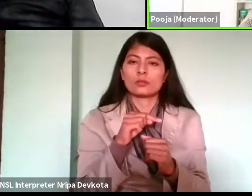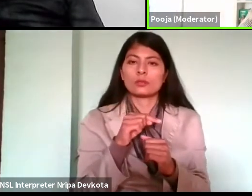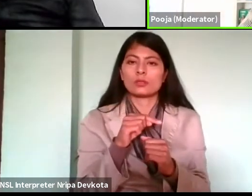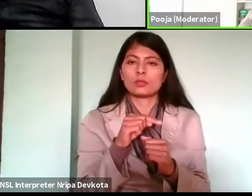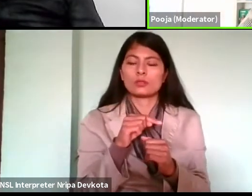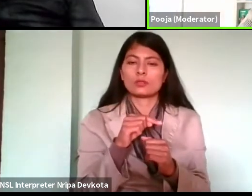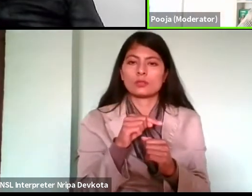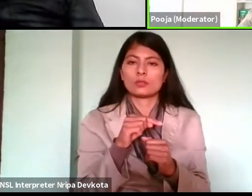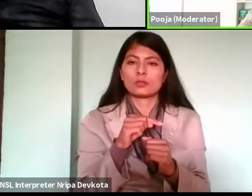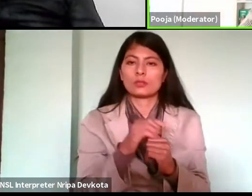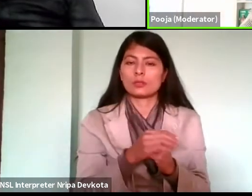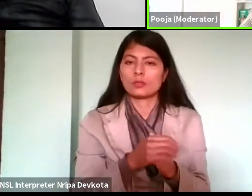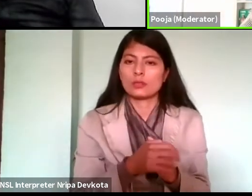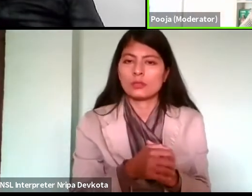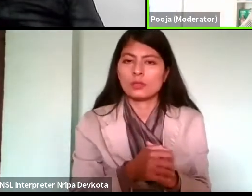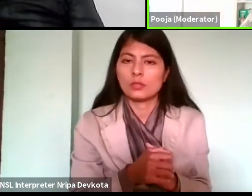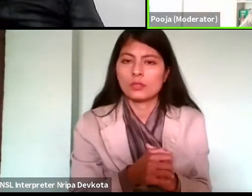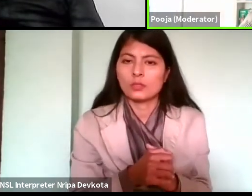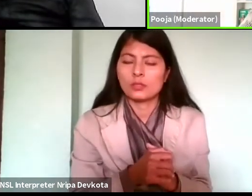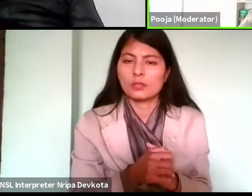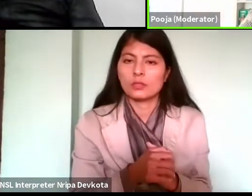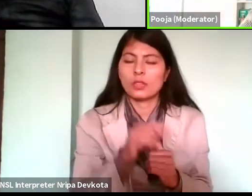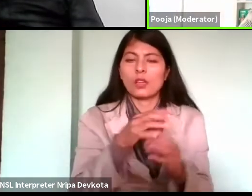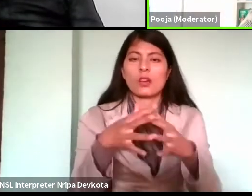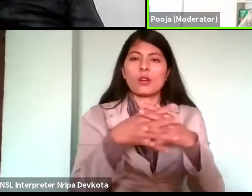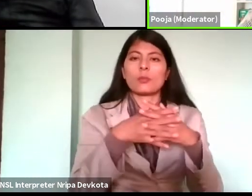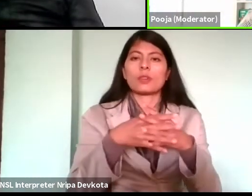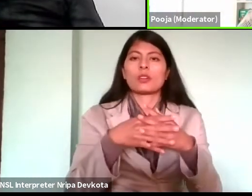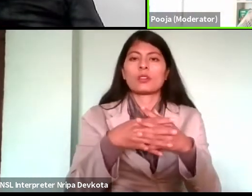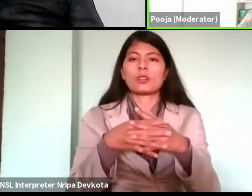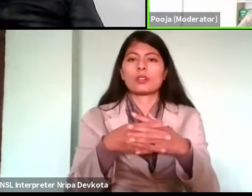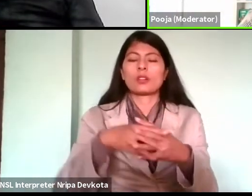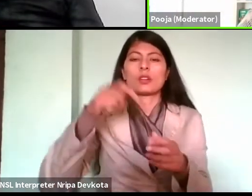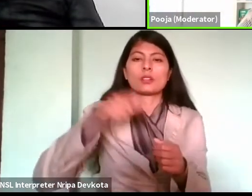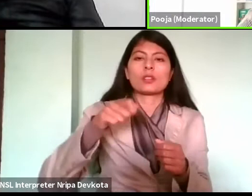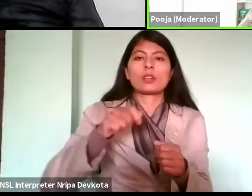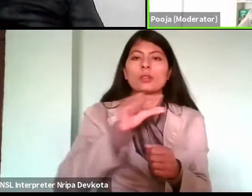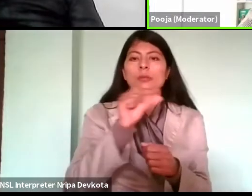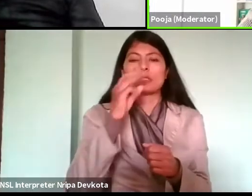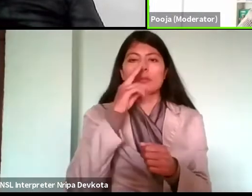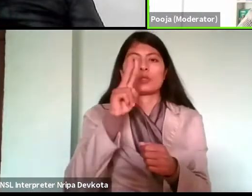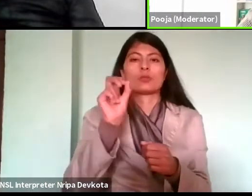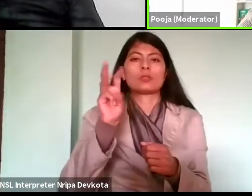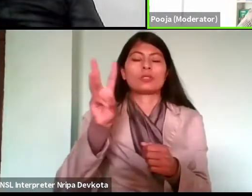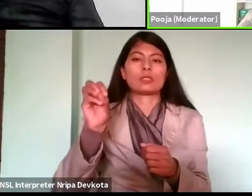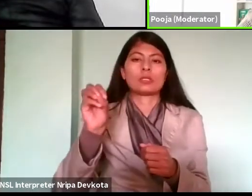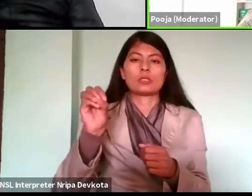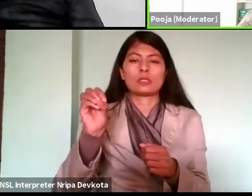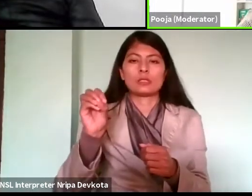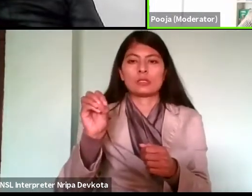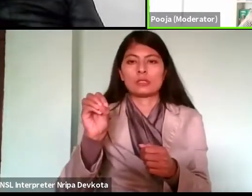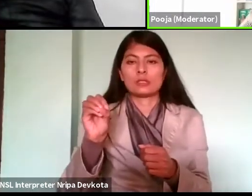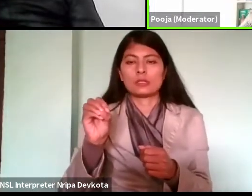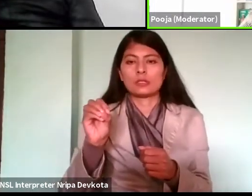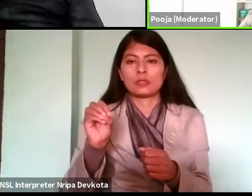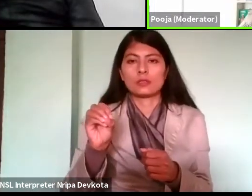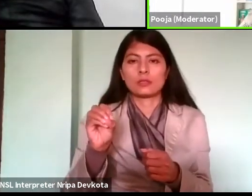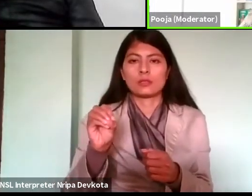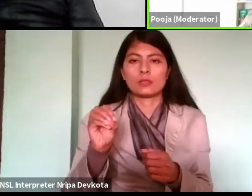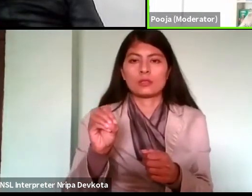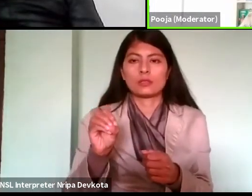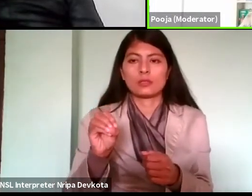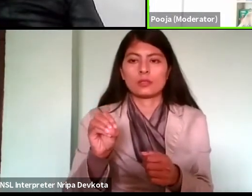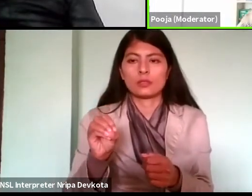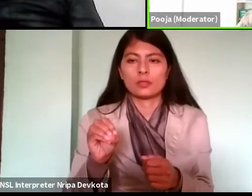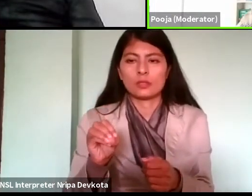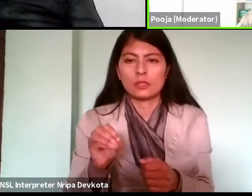Grotius Lecture of the American Association of International Law in 2013, and has received numerous honorary degrees and